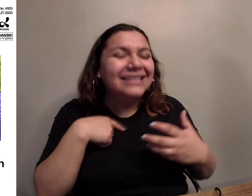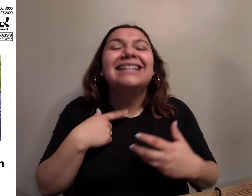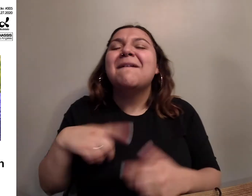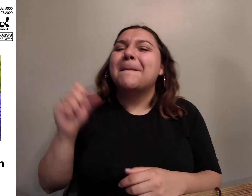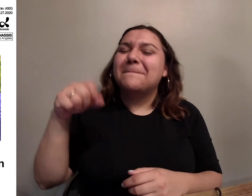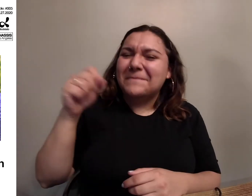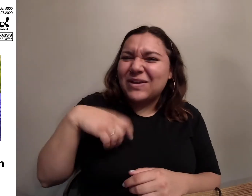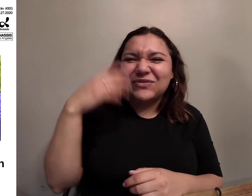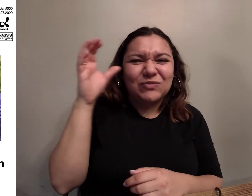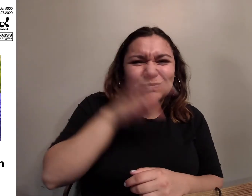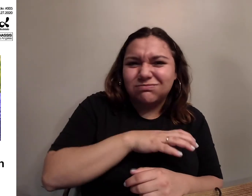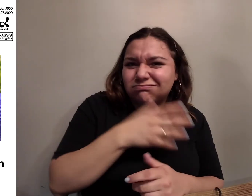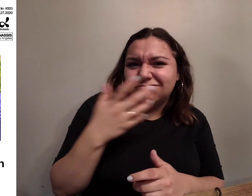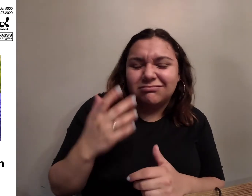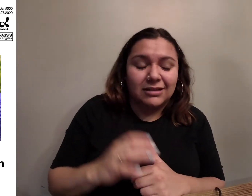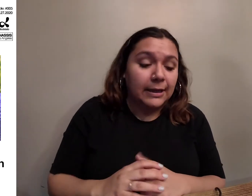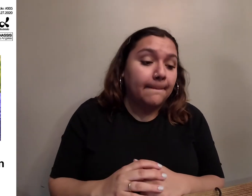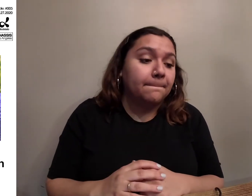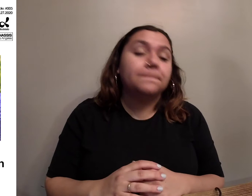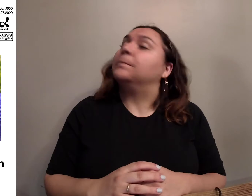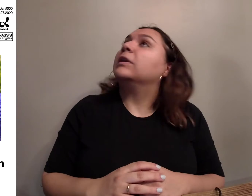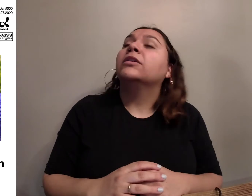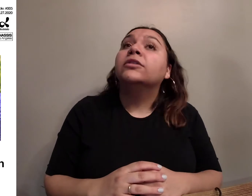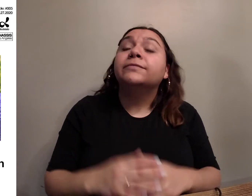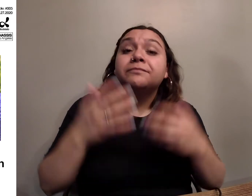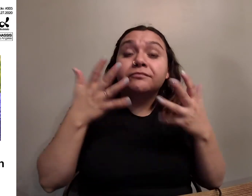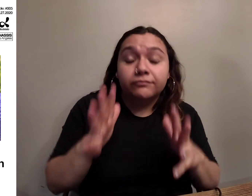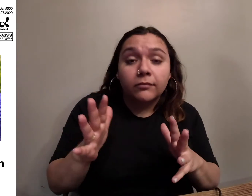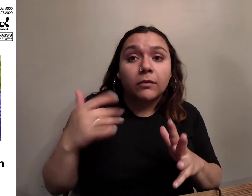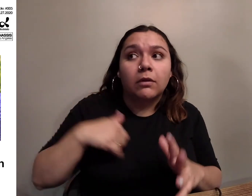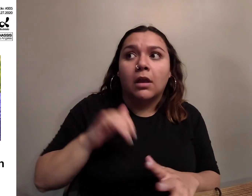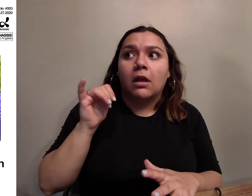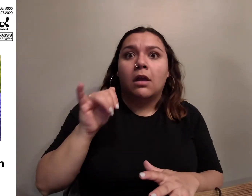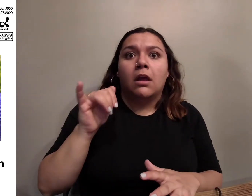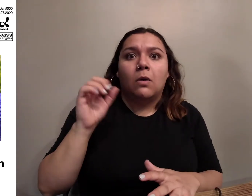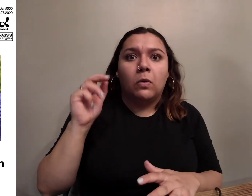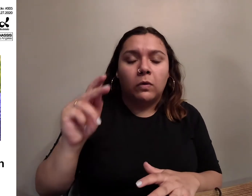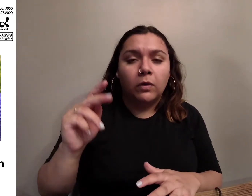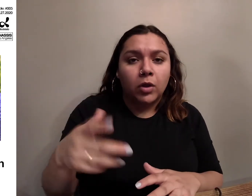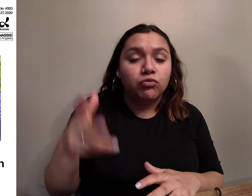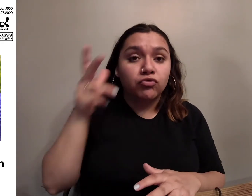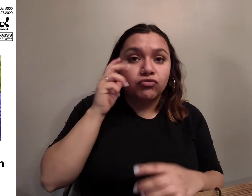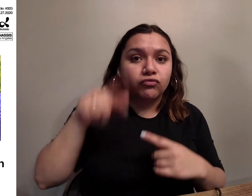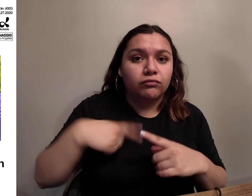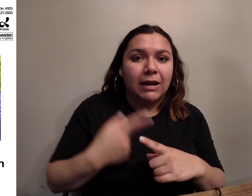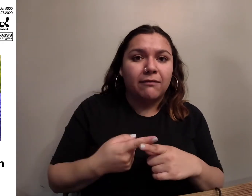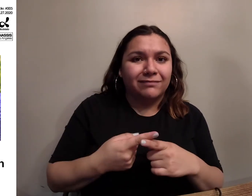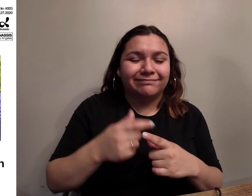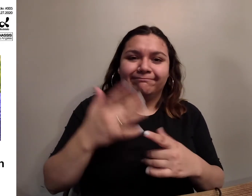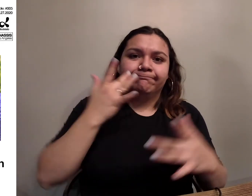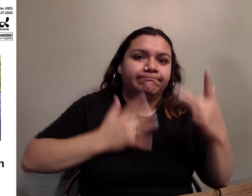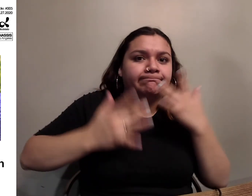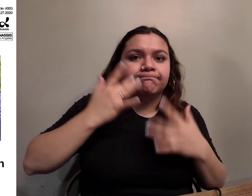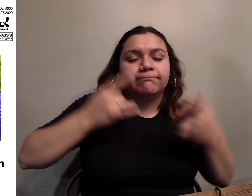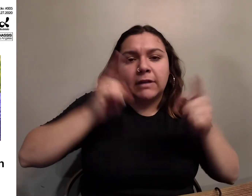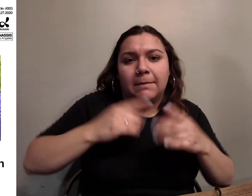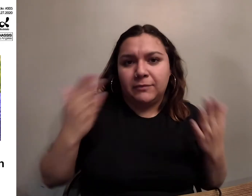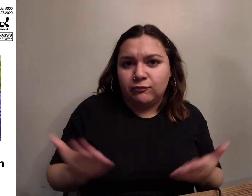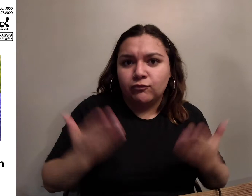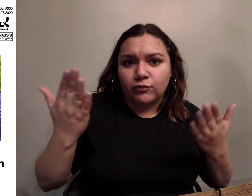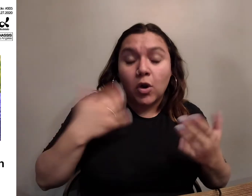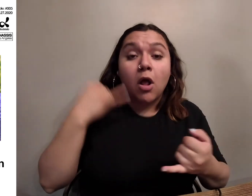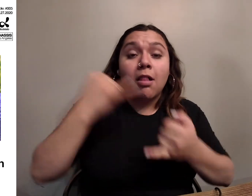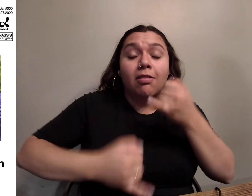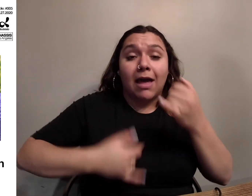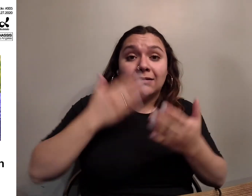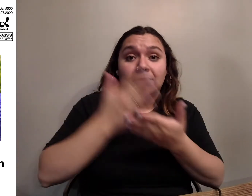it was so strange. And then we were like, shoot, we heard about the shortages here. And so our final stop